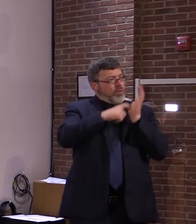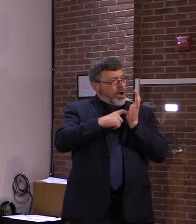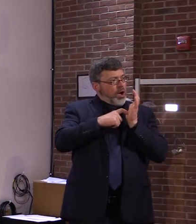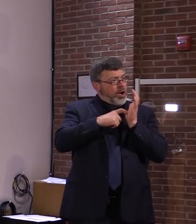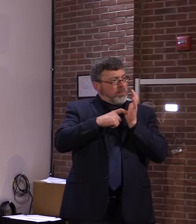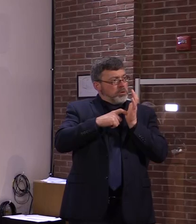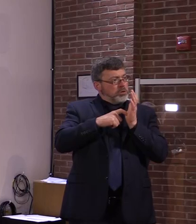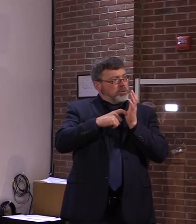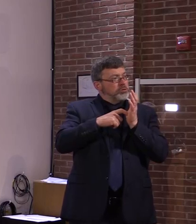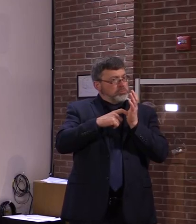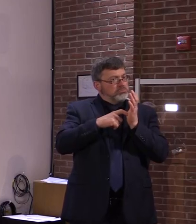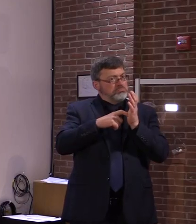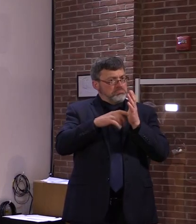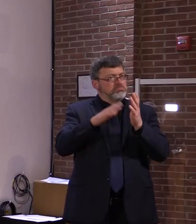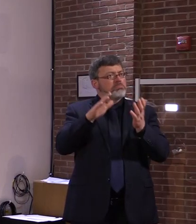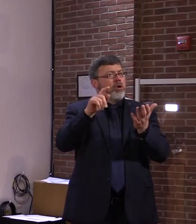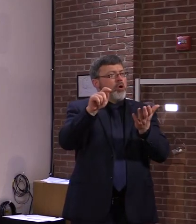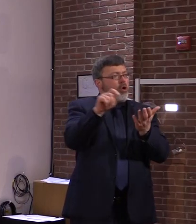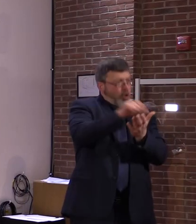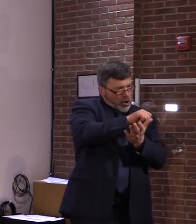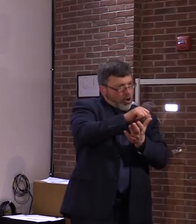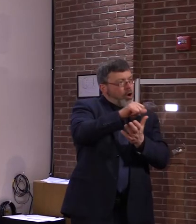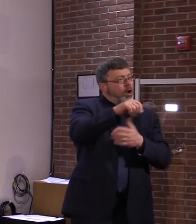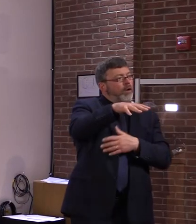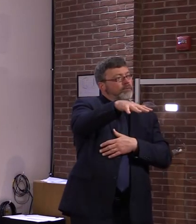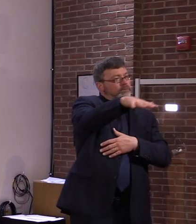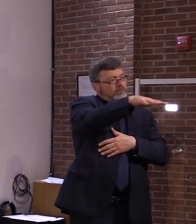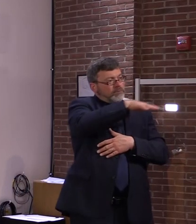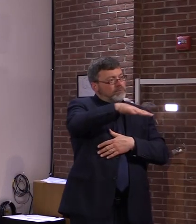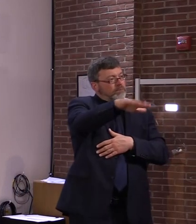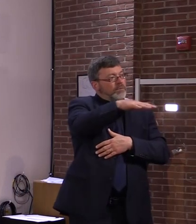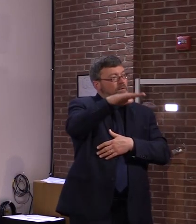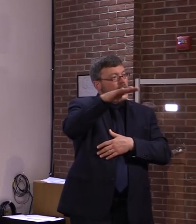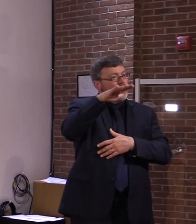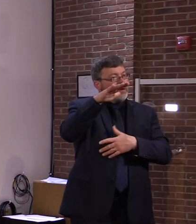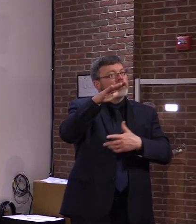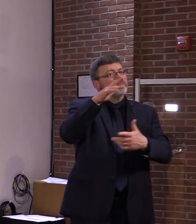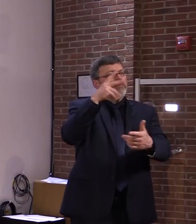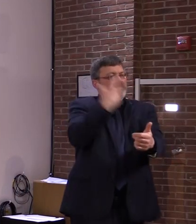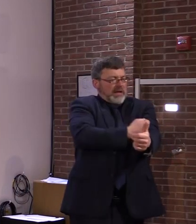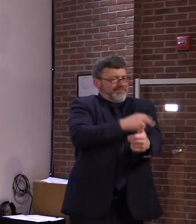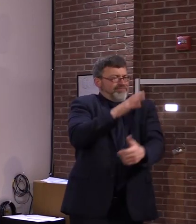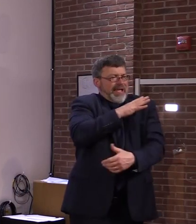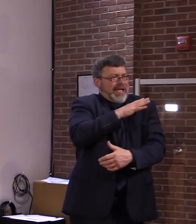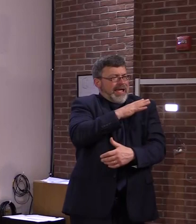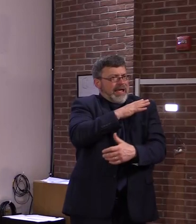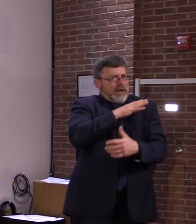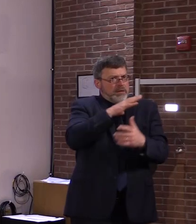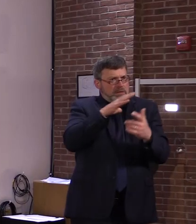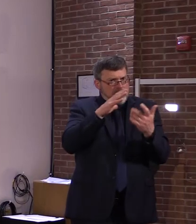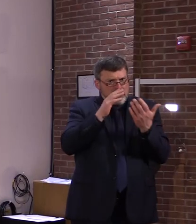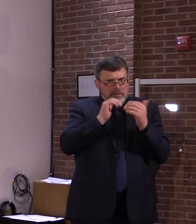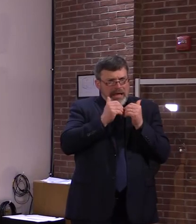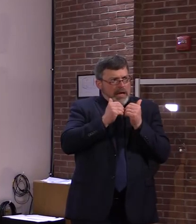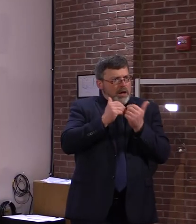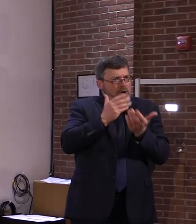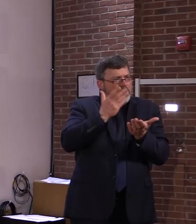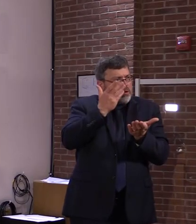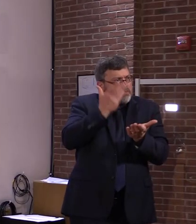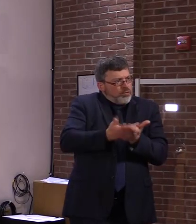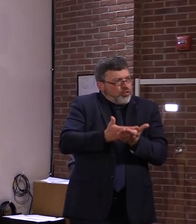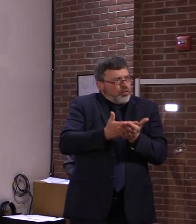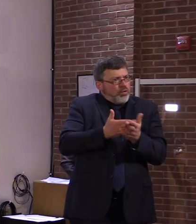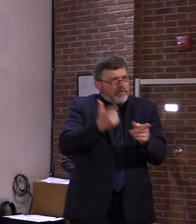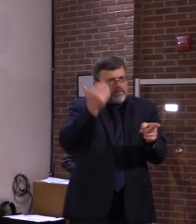thing I keep wondering is, how do you prove it? I mean, if stores want people who come into their stores